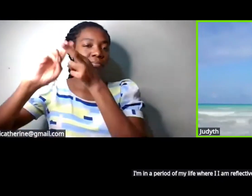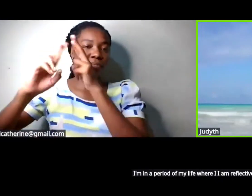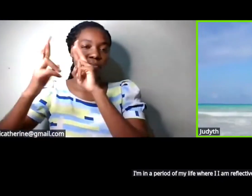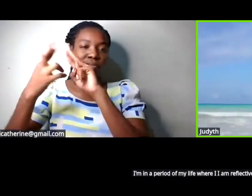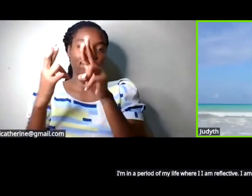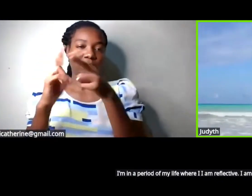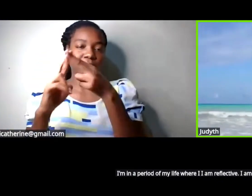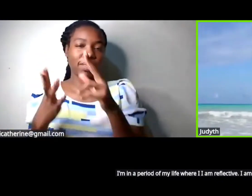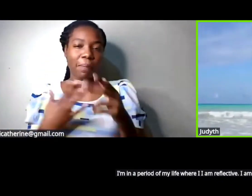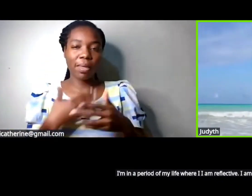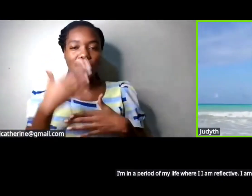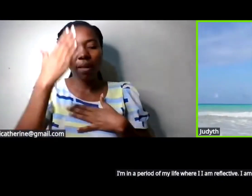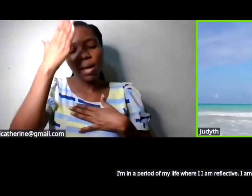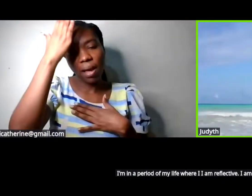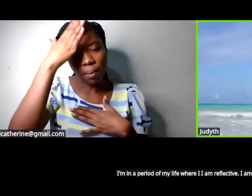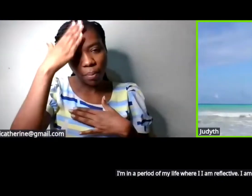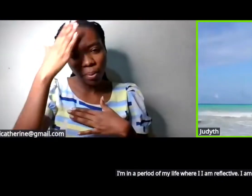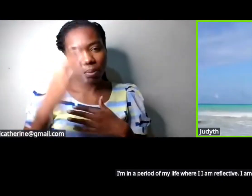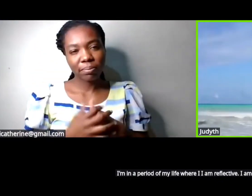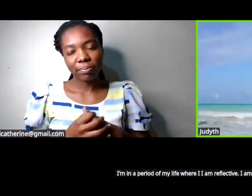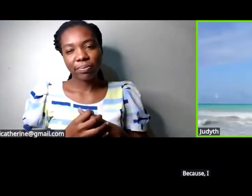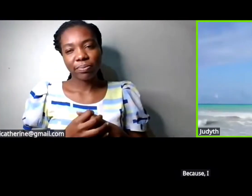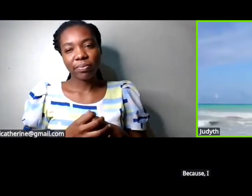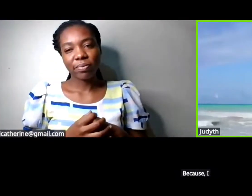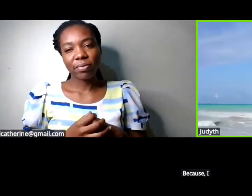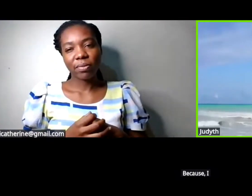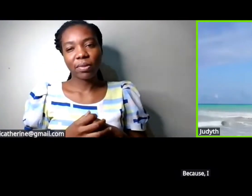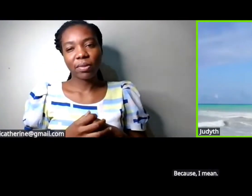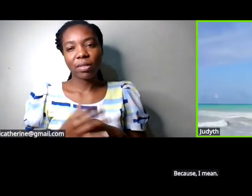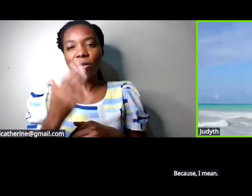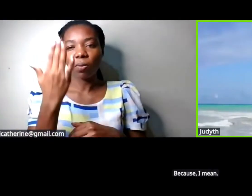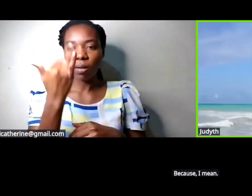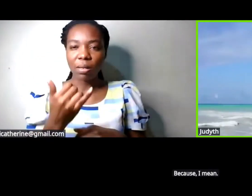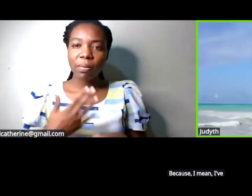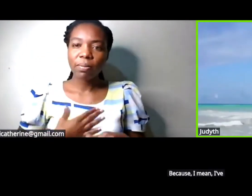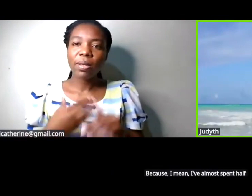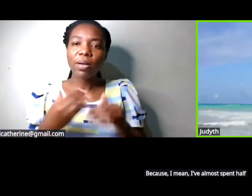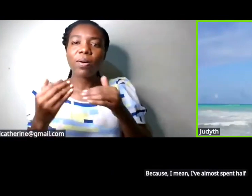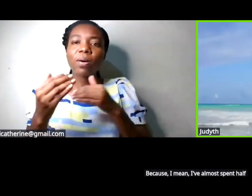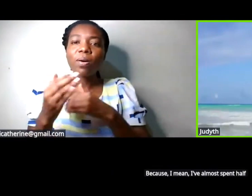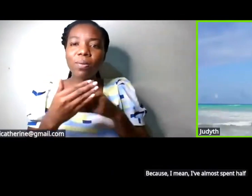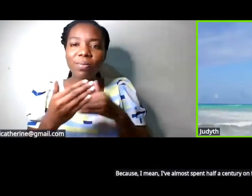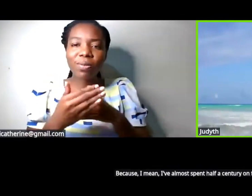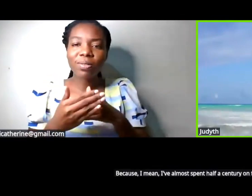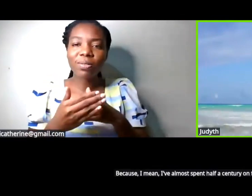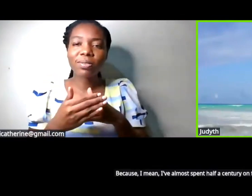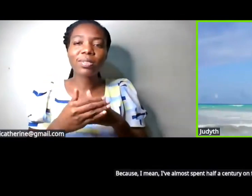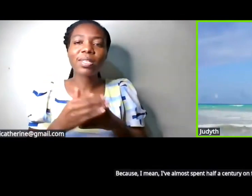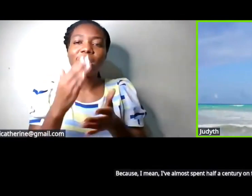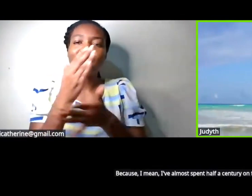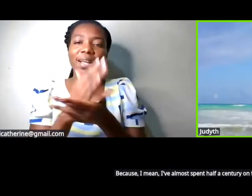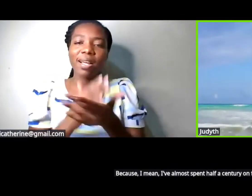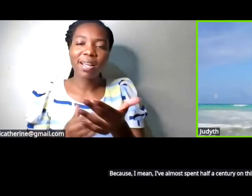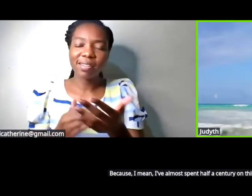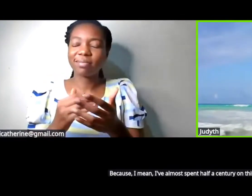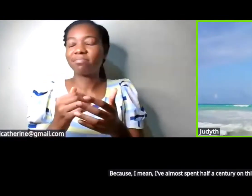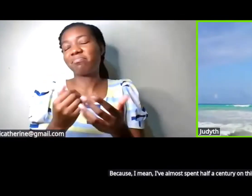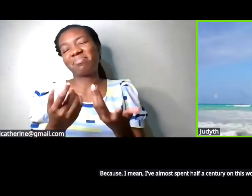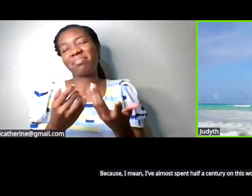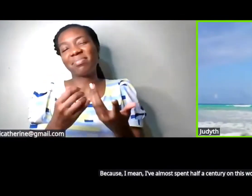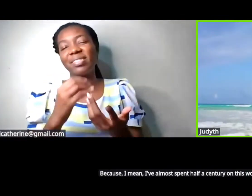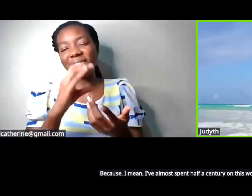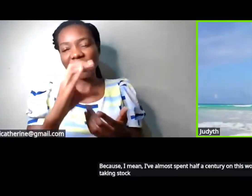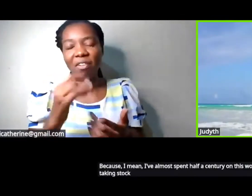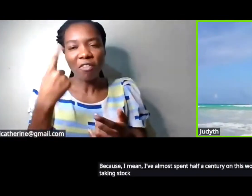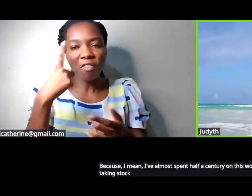humble, because I've almost spent half a century on this world, and I'm just taking stock of the